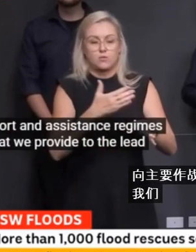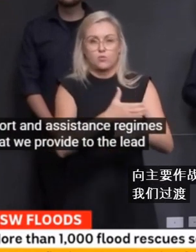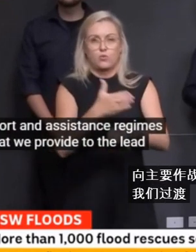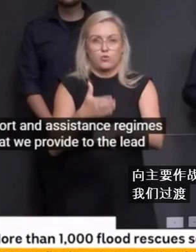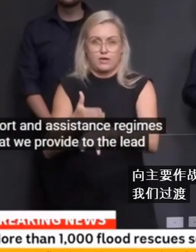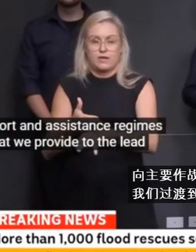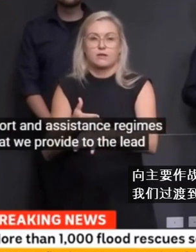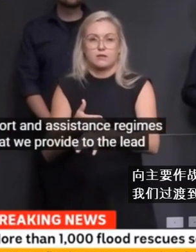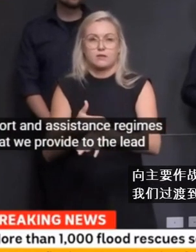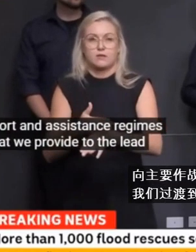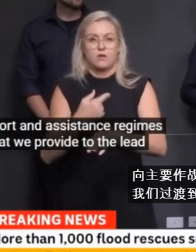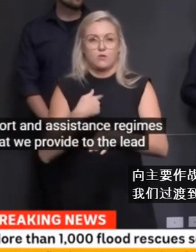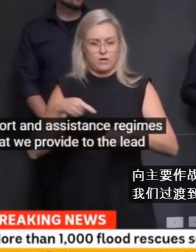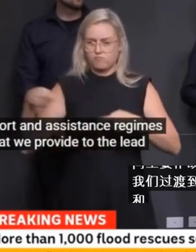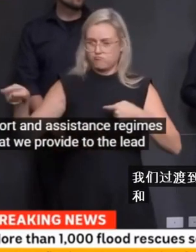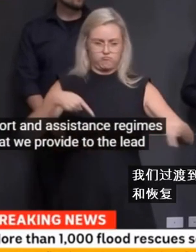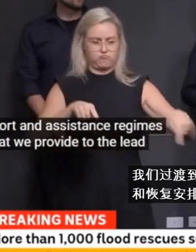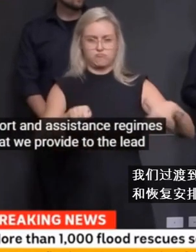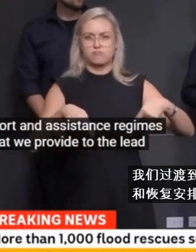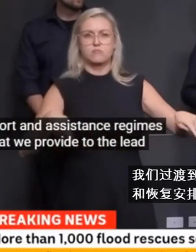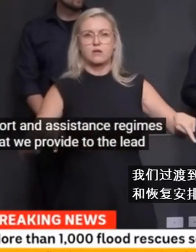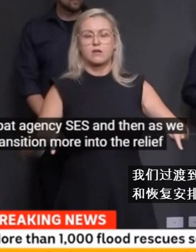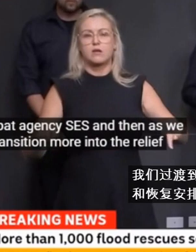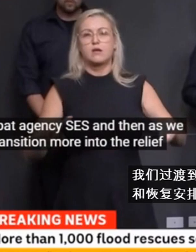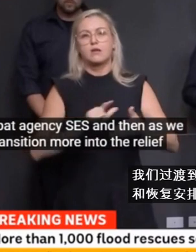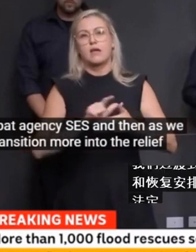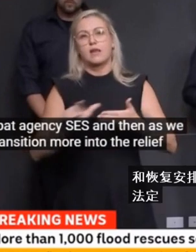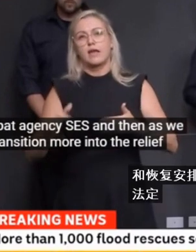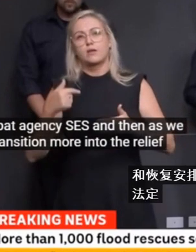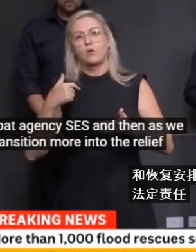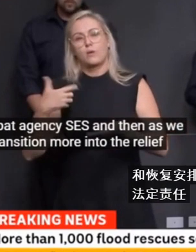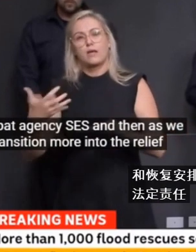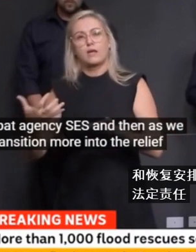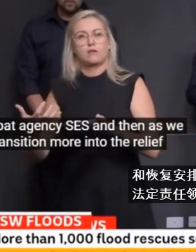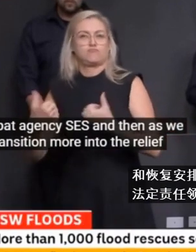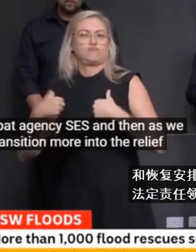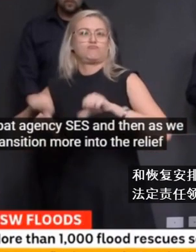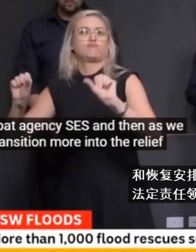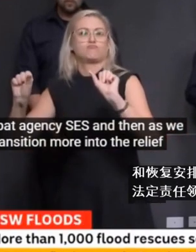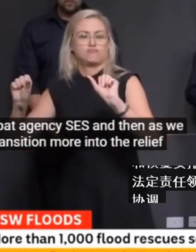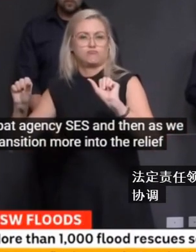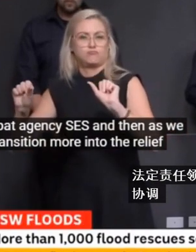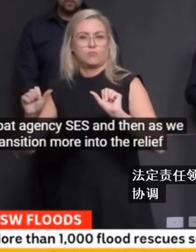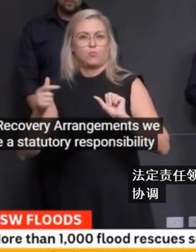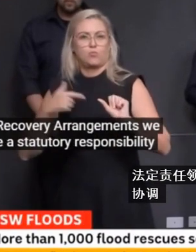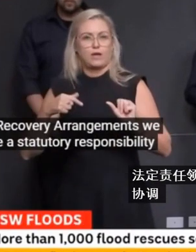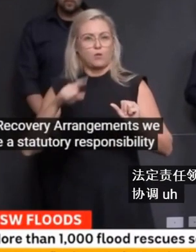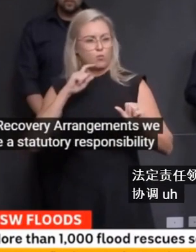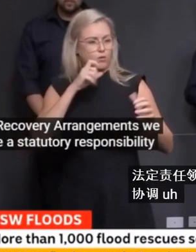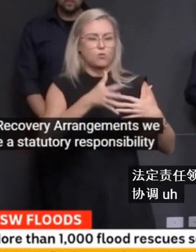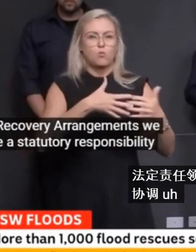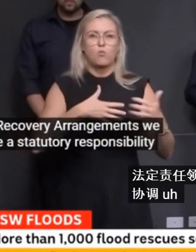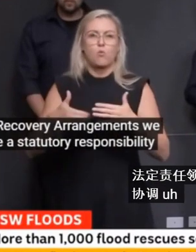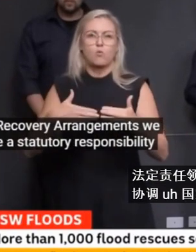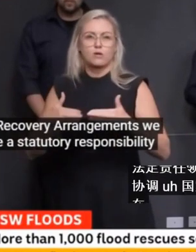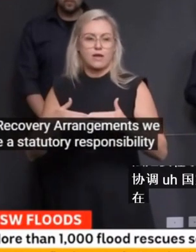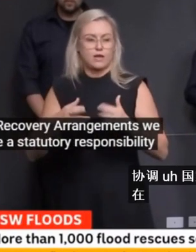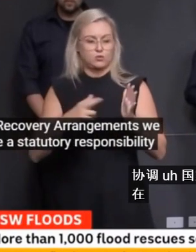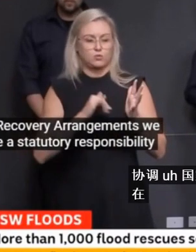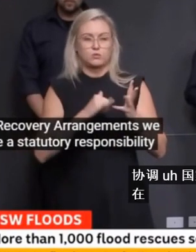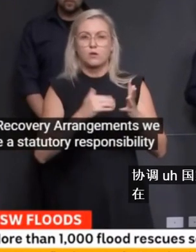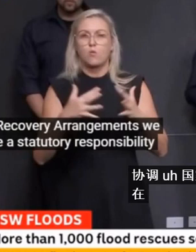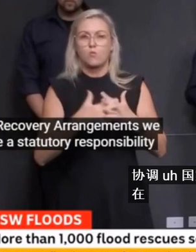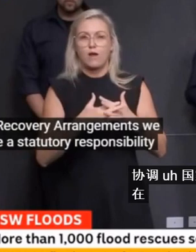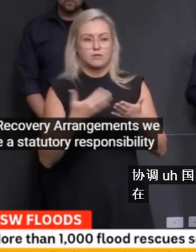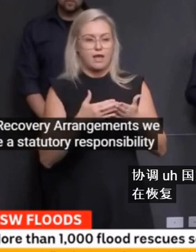we transition more into the relief and recovery arrangements, we have a statutory responsibility for leading and coordinating the state's effort in